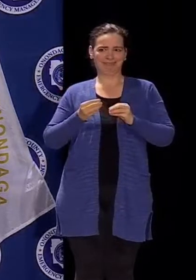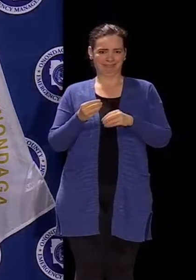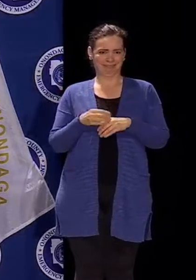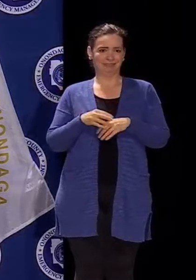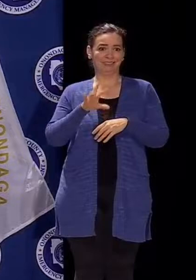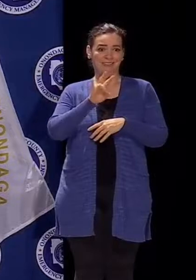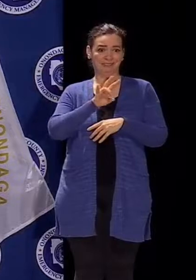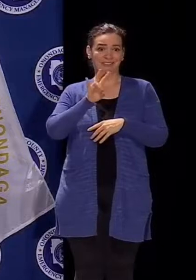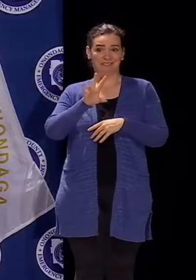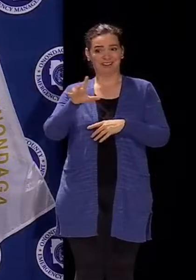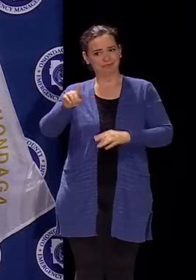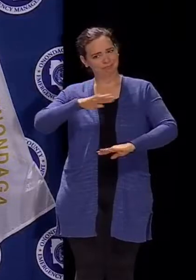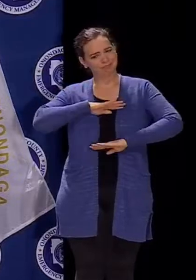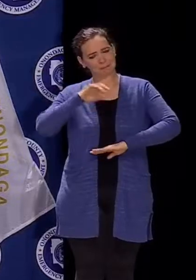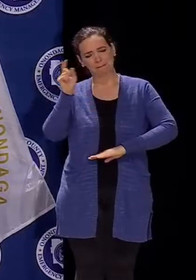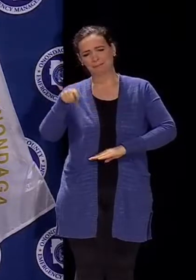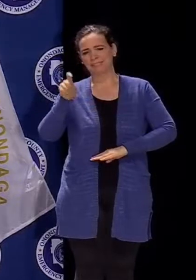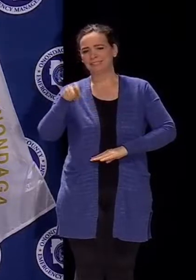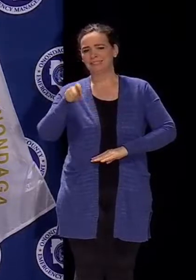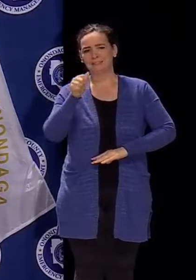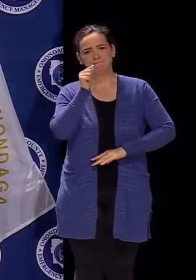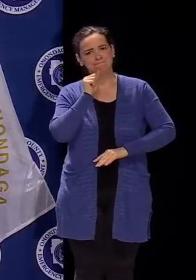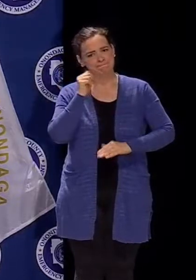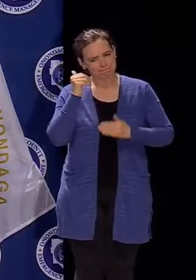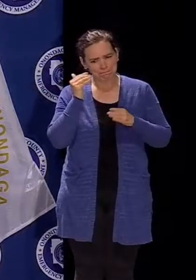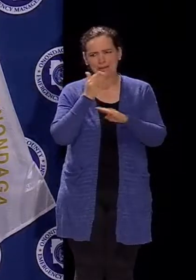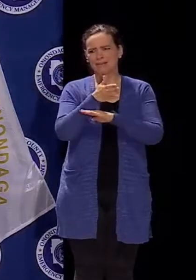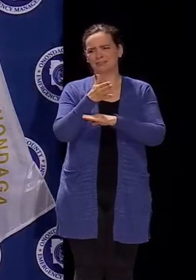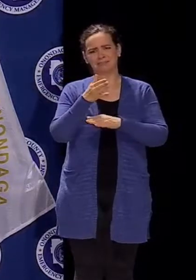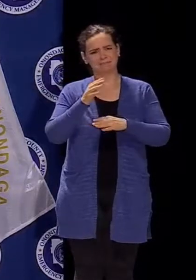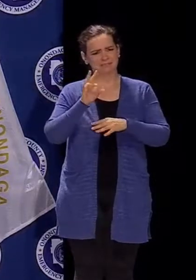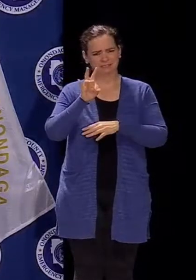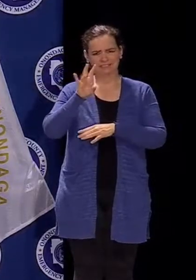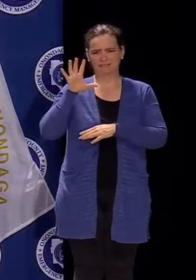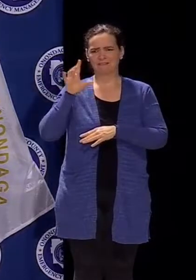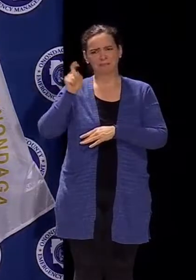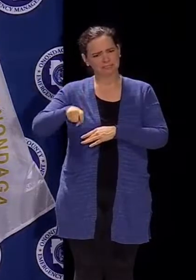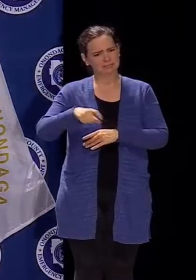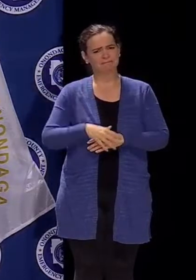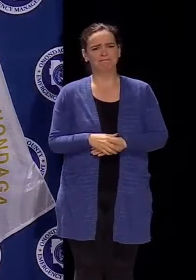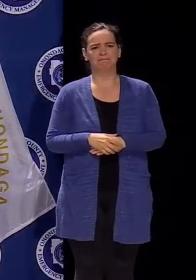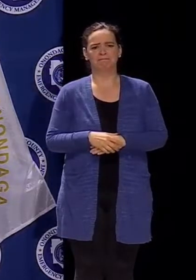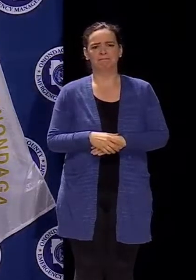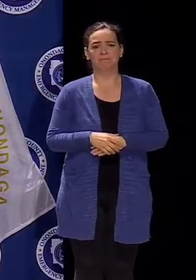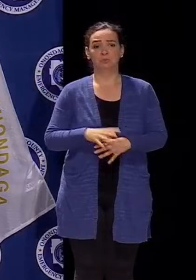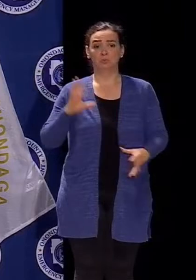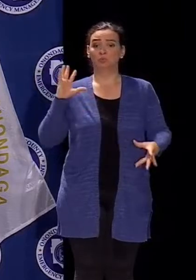775 is the goal. We had total tests yesterday,